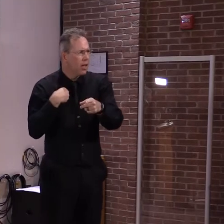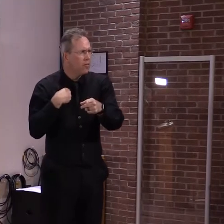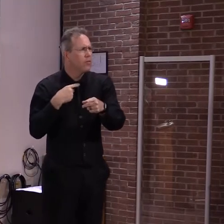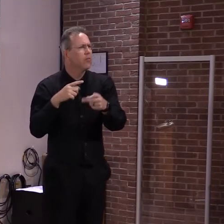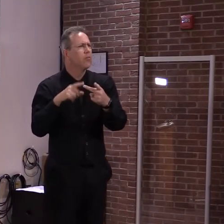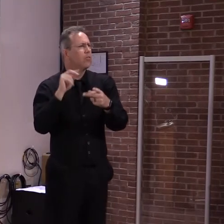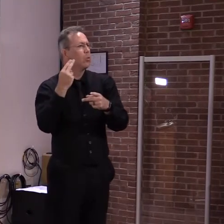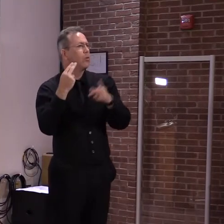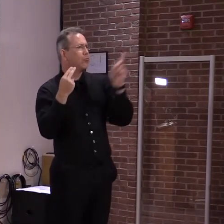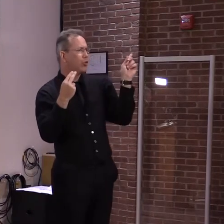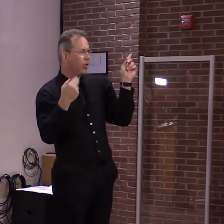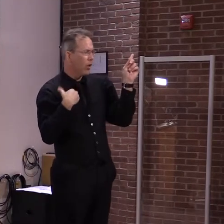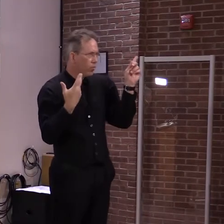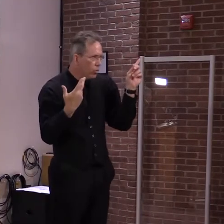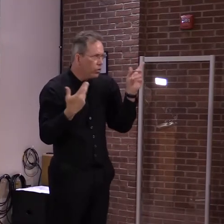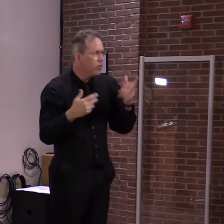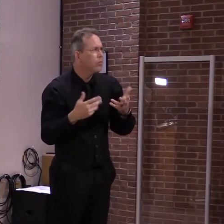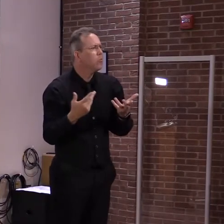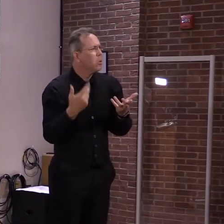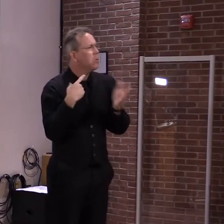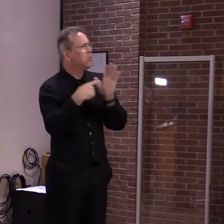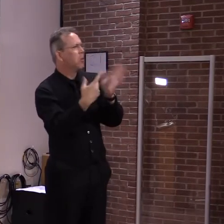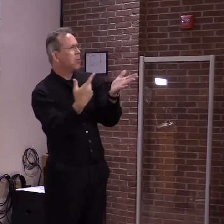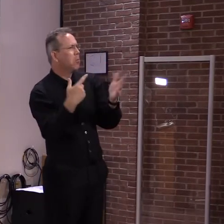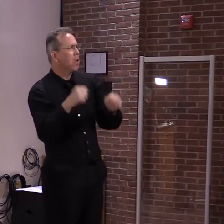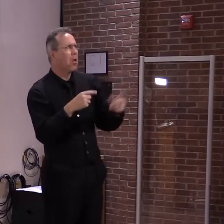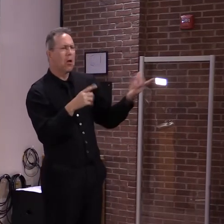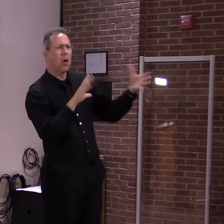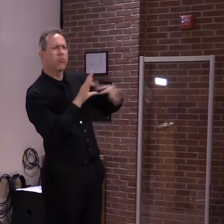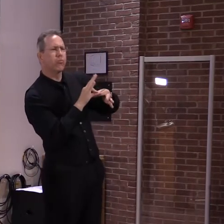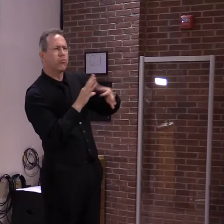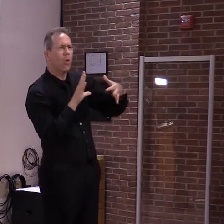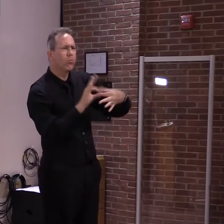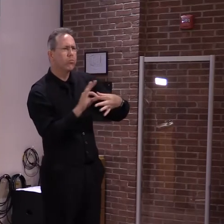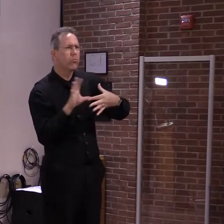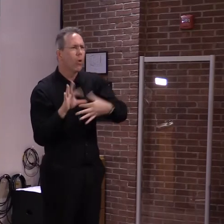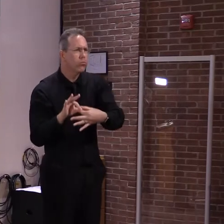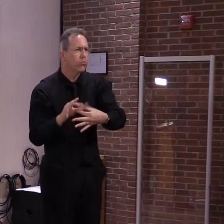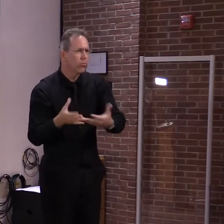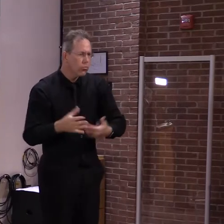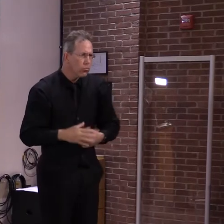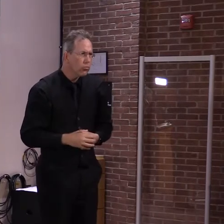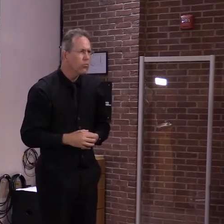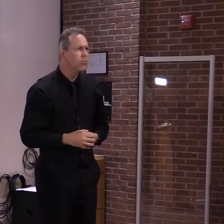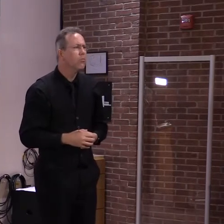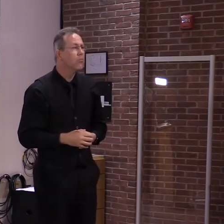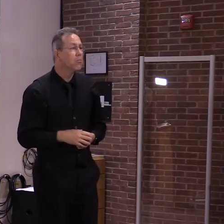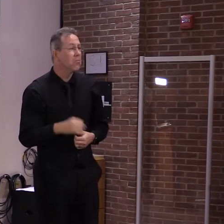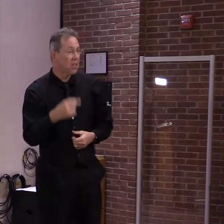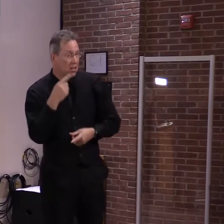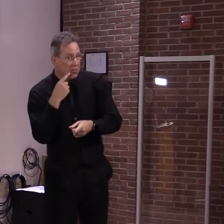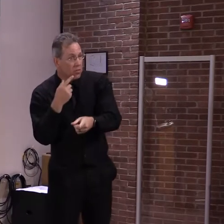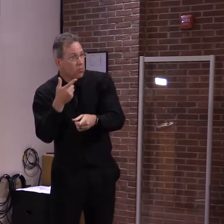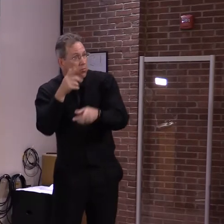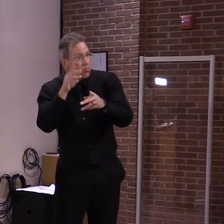any sort of specifics in terms of what's happened in this case to the person that's reached out to you, but